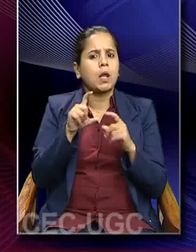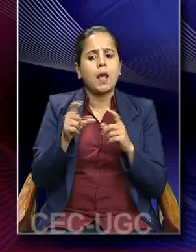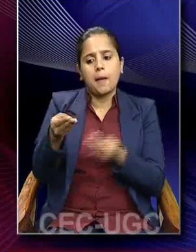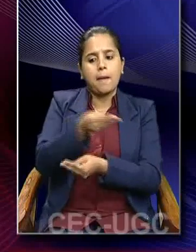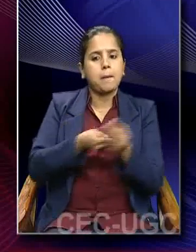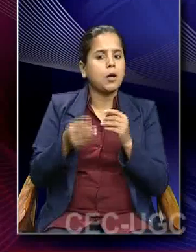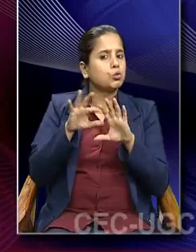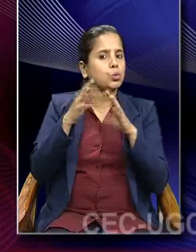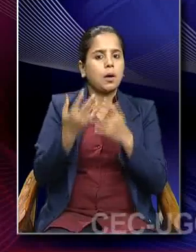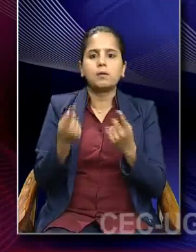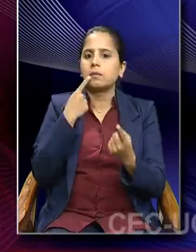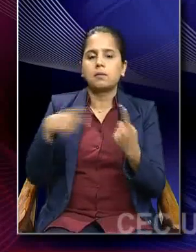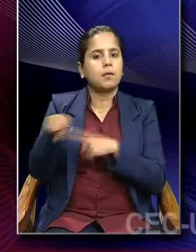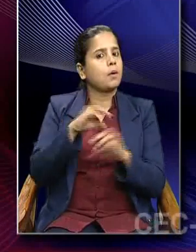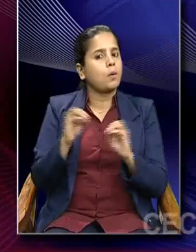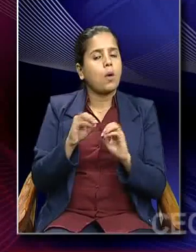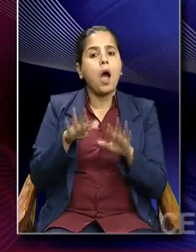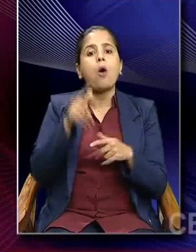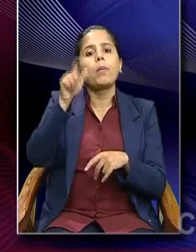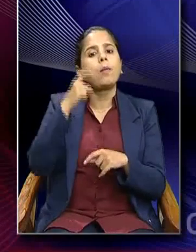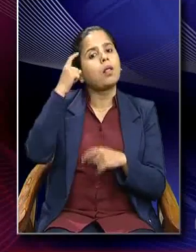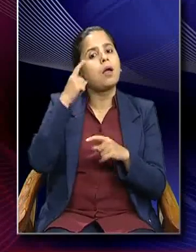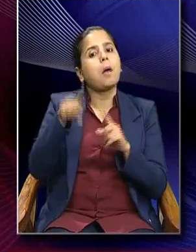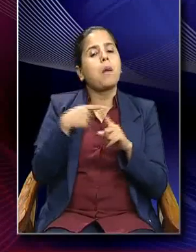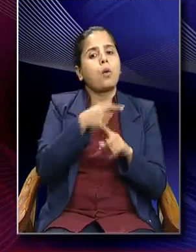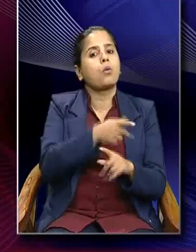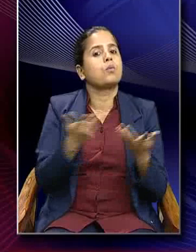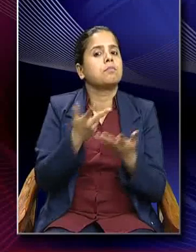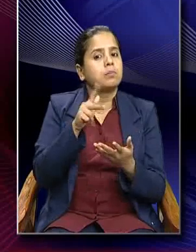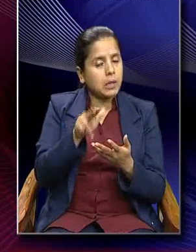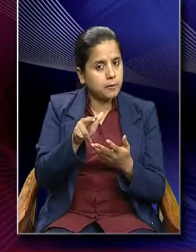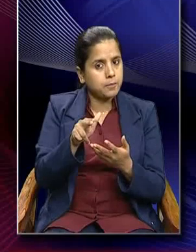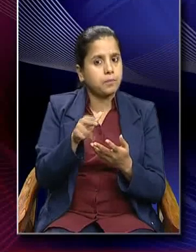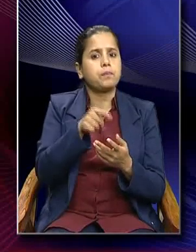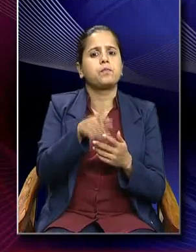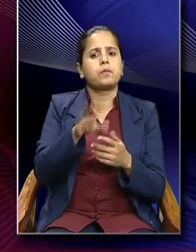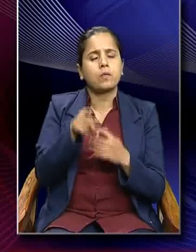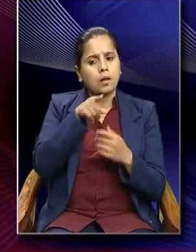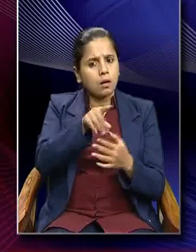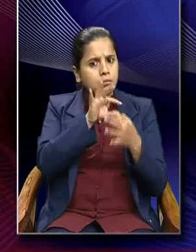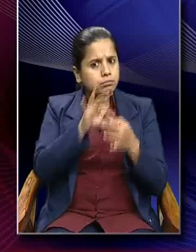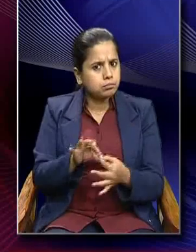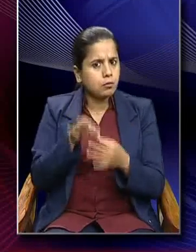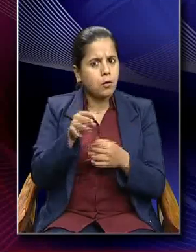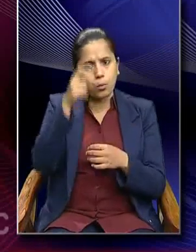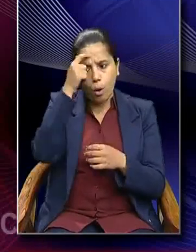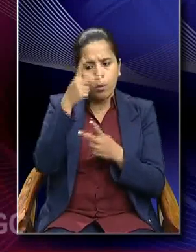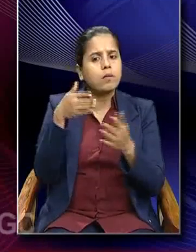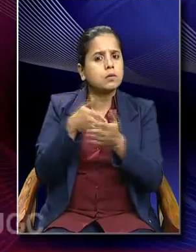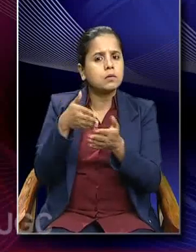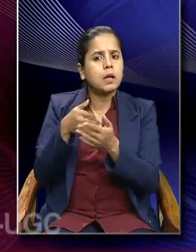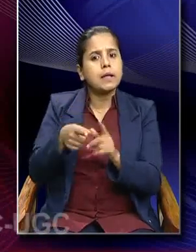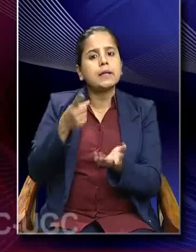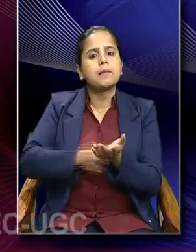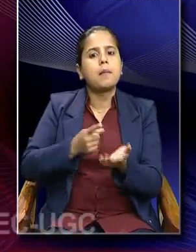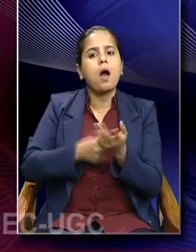world. It depends on how people think about it. It is catering and it is addressing the issues from the demand